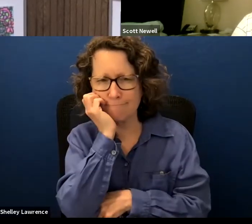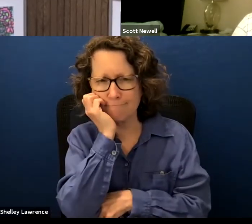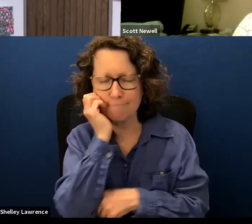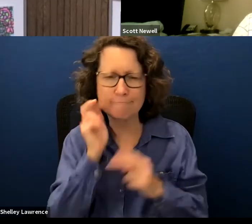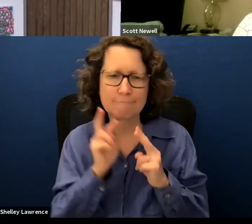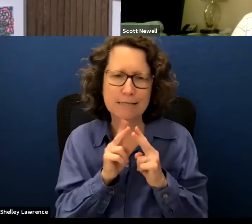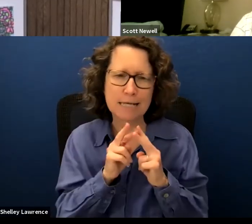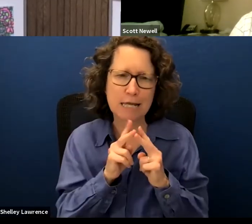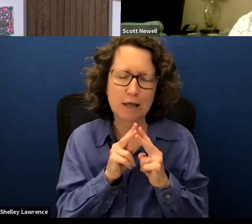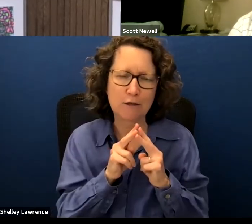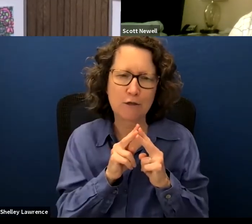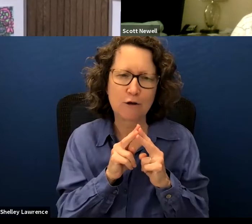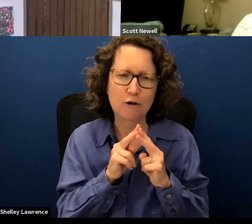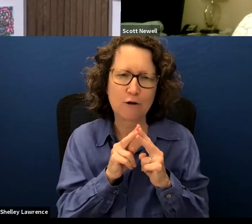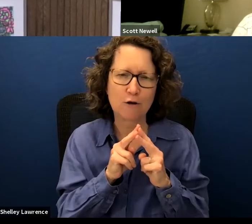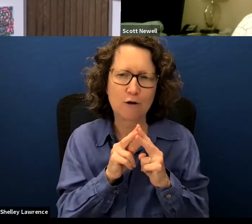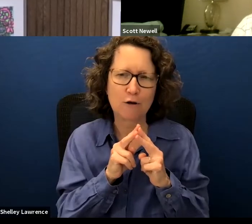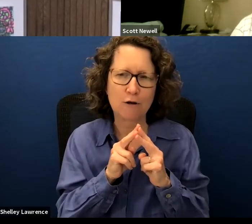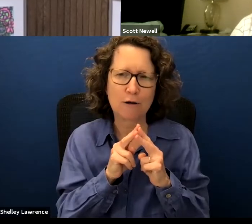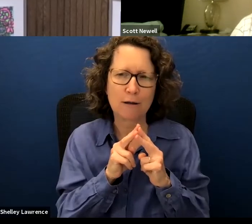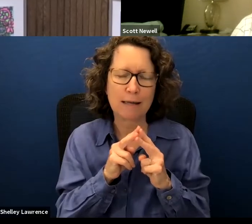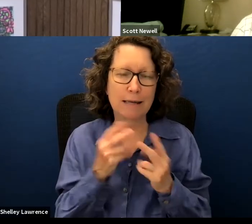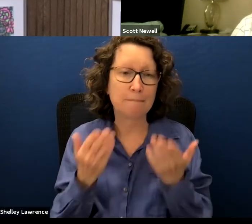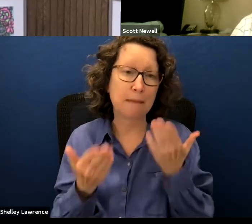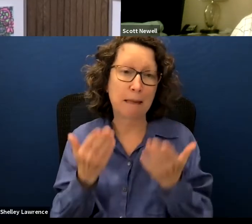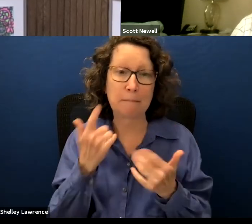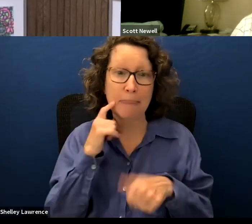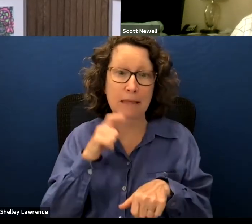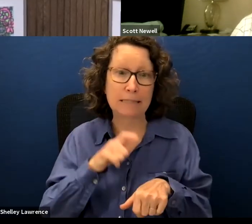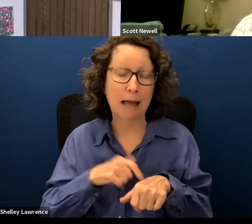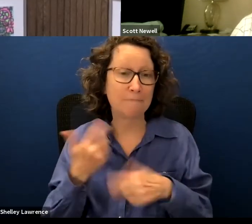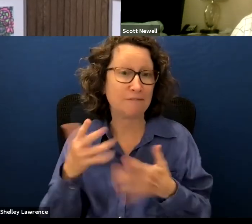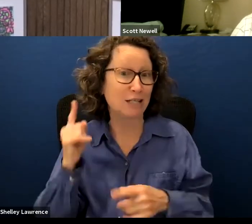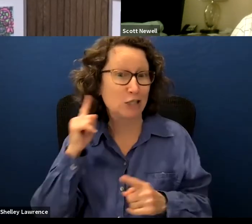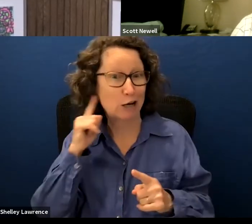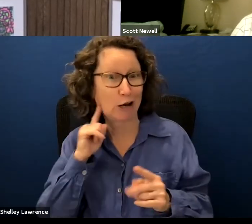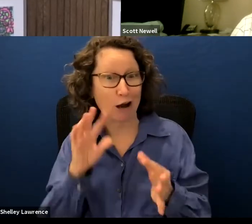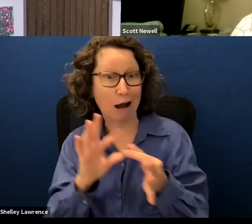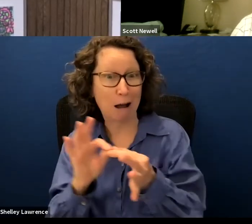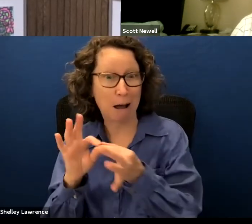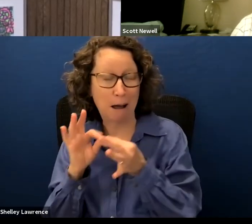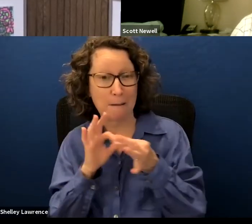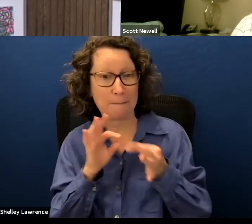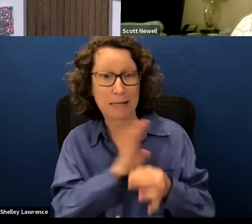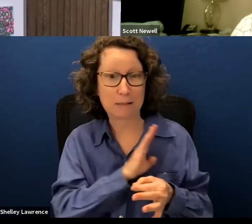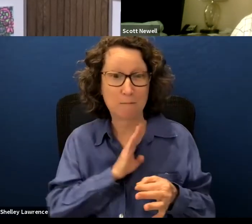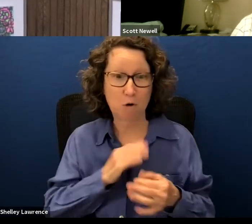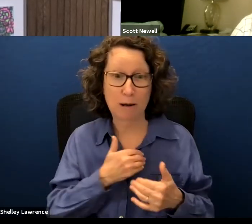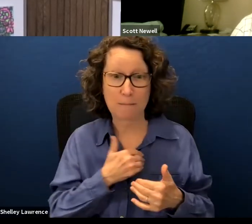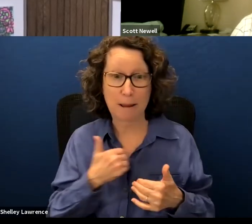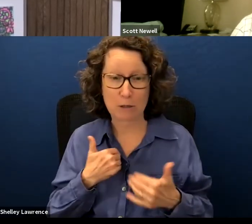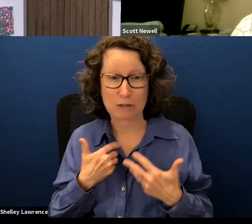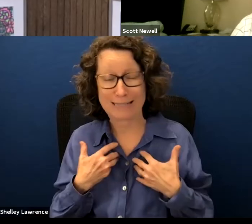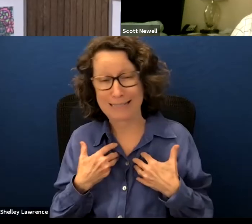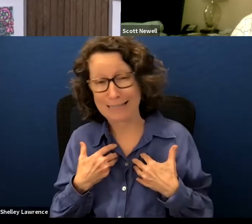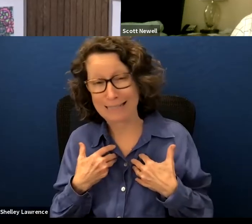either scenario right now. Doesn't mean by the time we don't finish your comments, board member or President